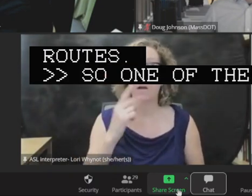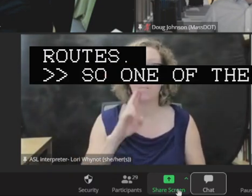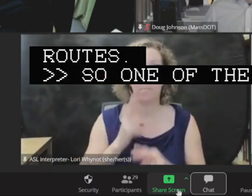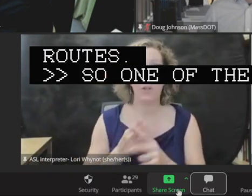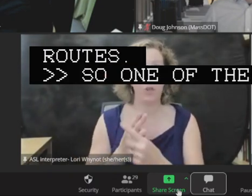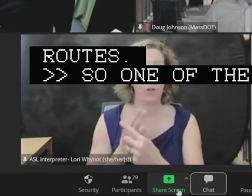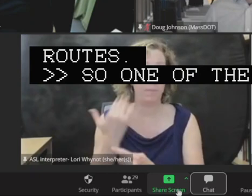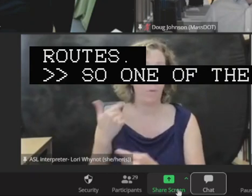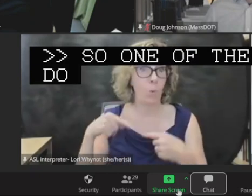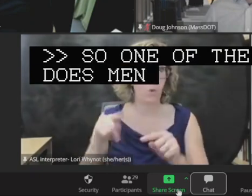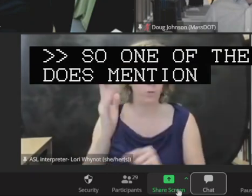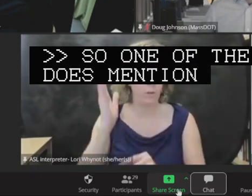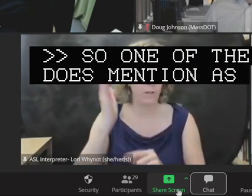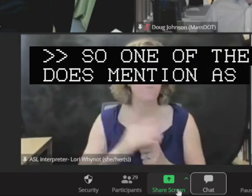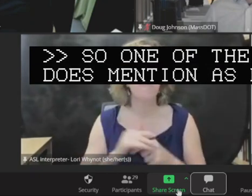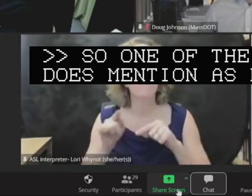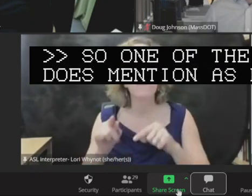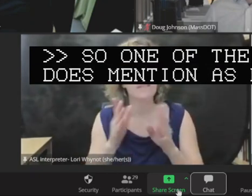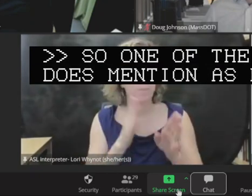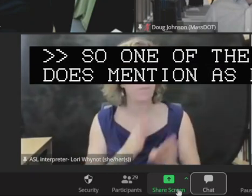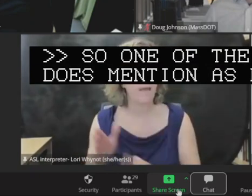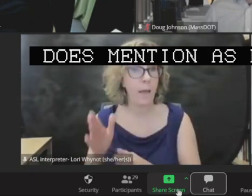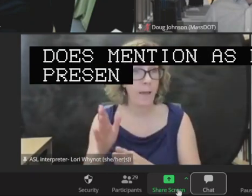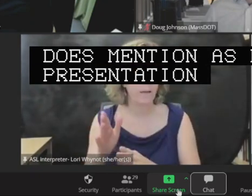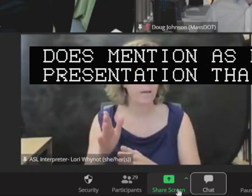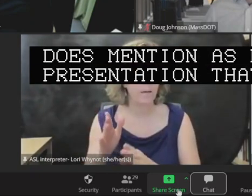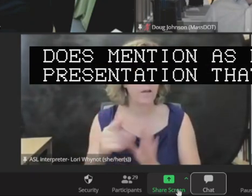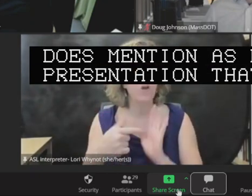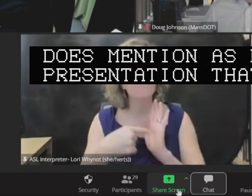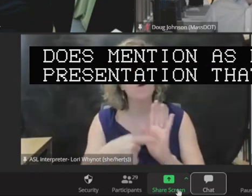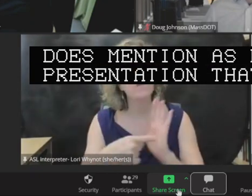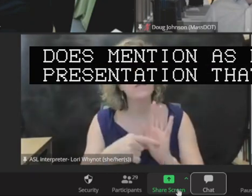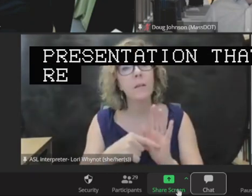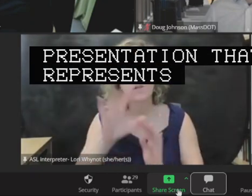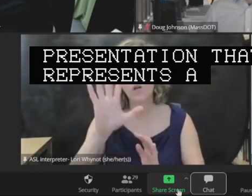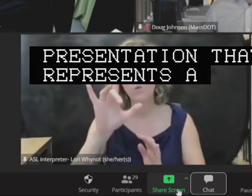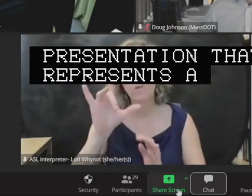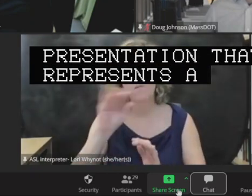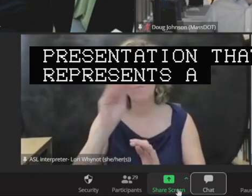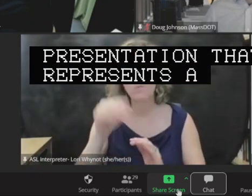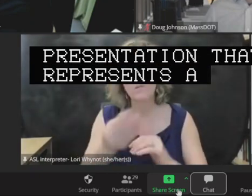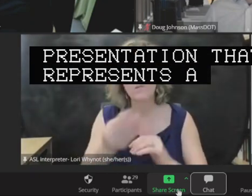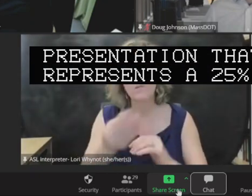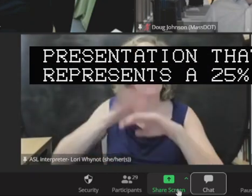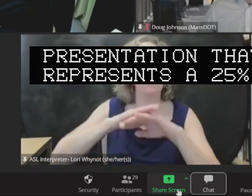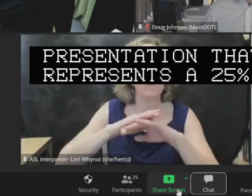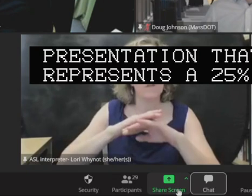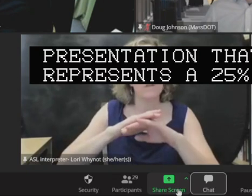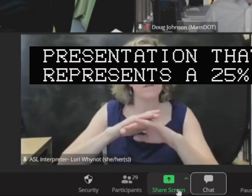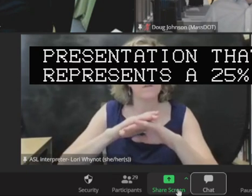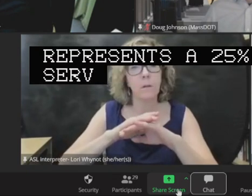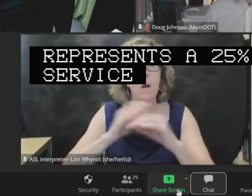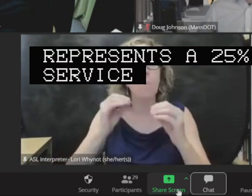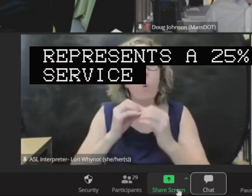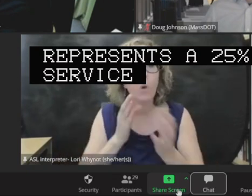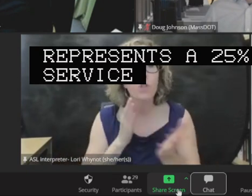presentation is that this plan represents a 25% increase in service hours. So that being said,